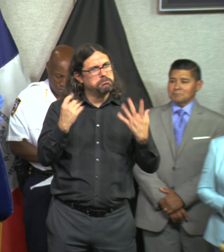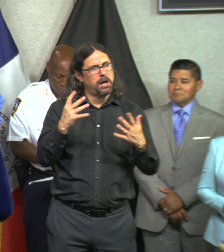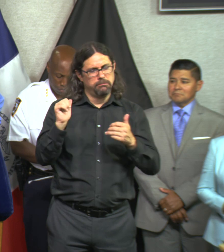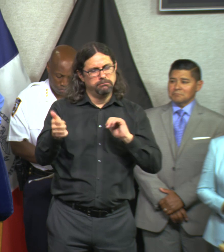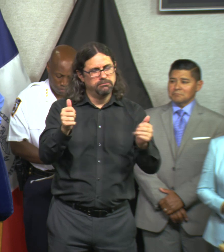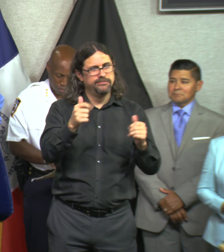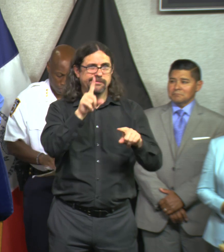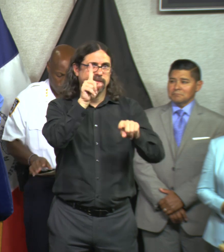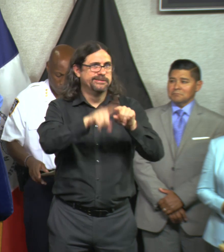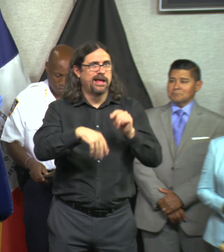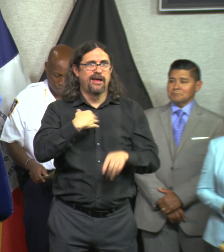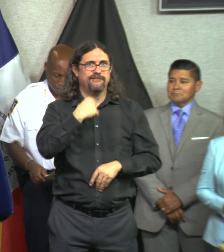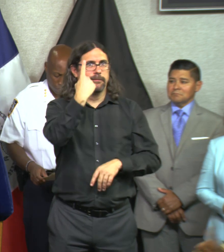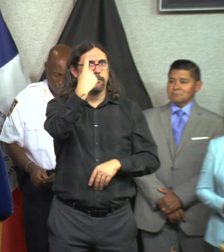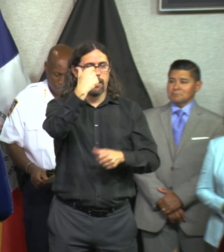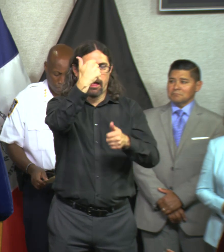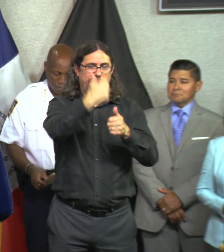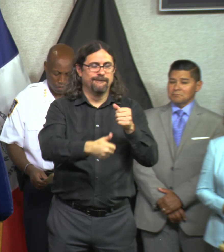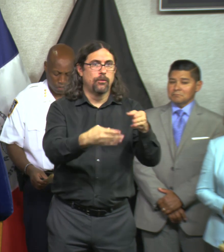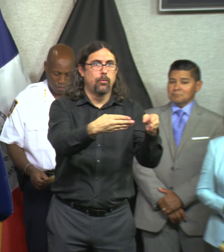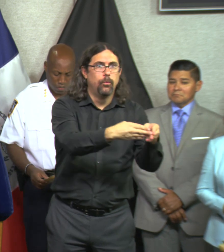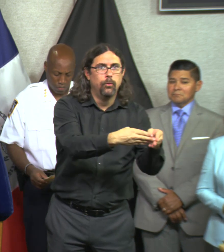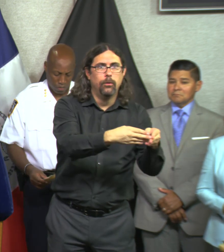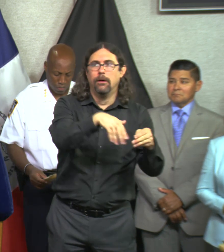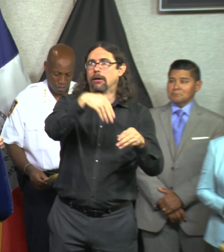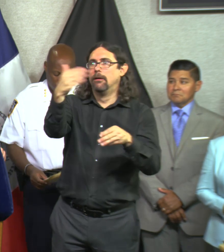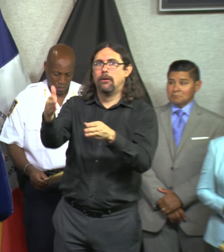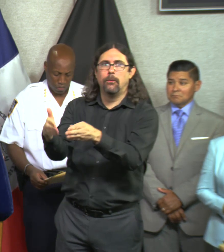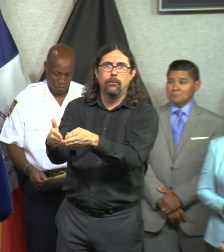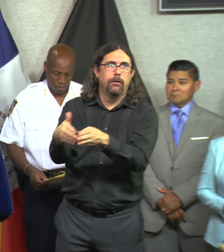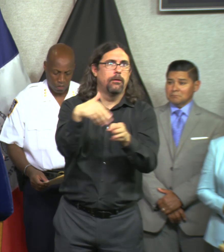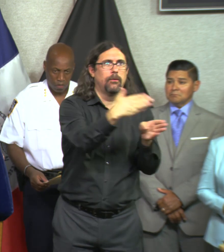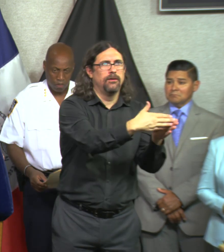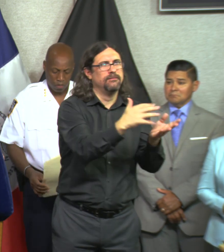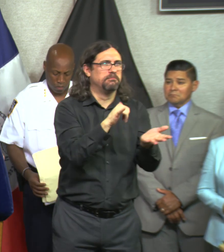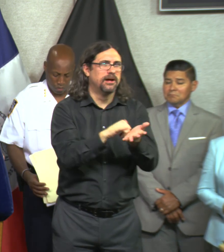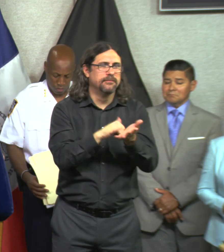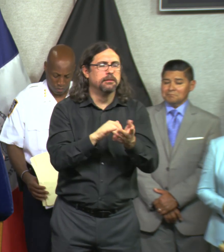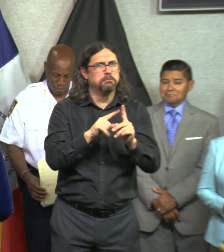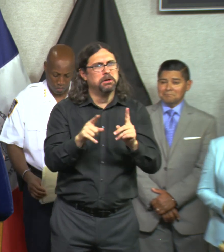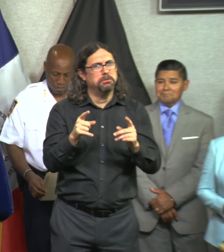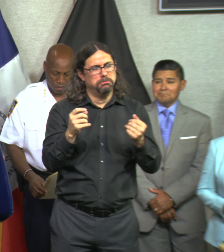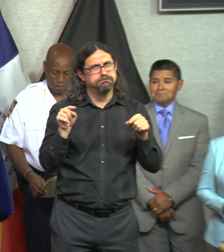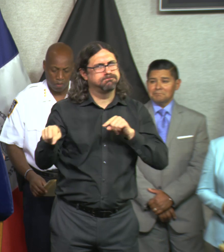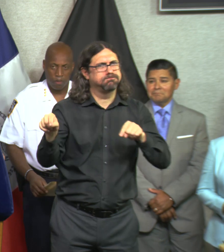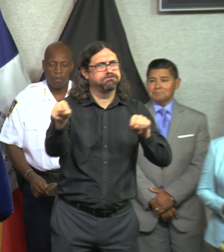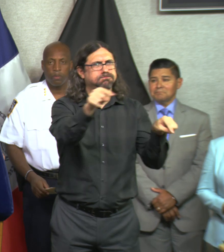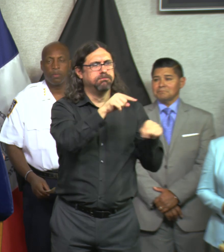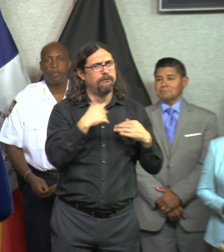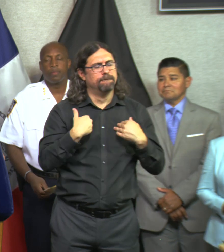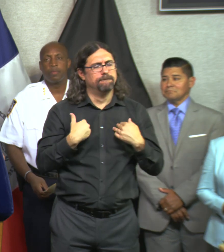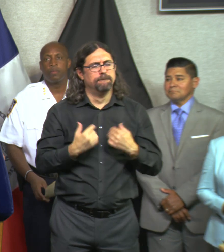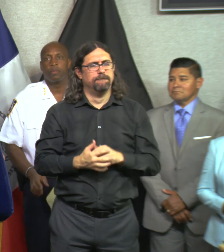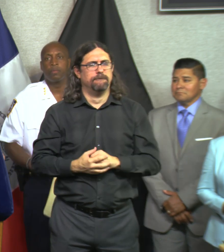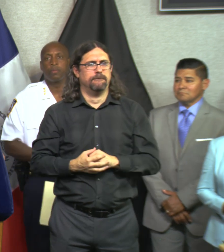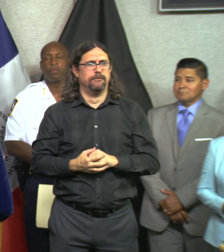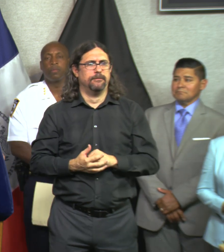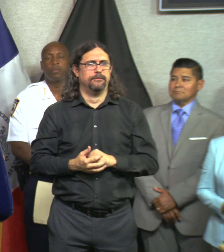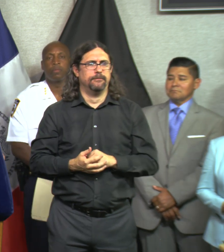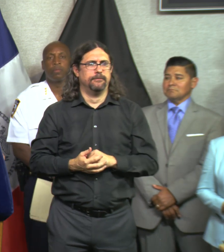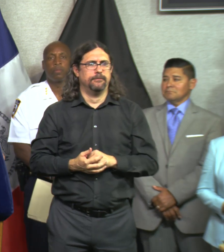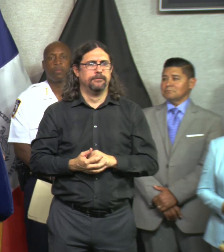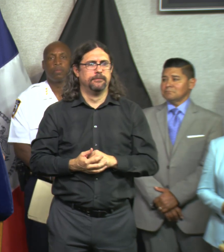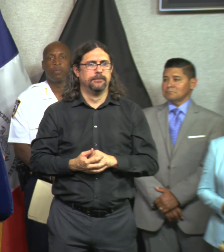But clearly, this is where people need to exercise some real concern for their neighbor, for their loved